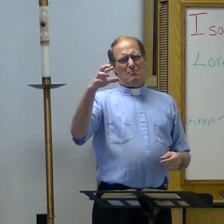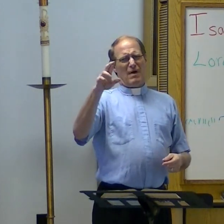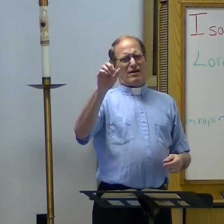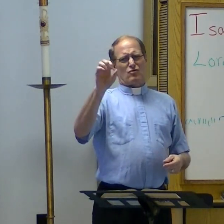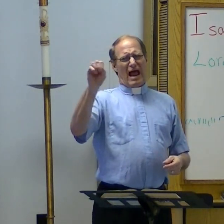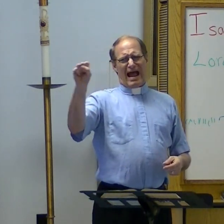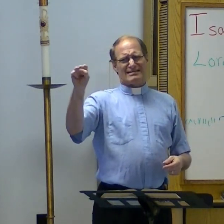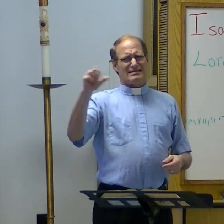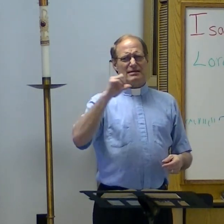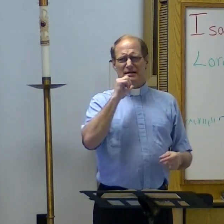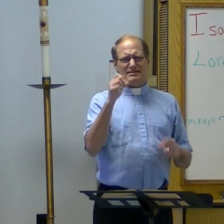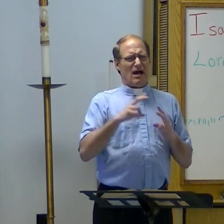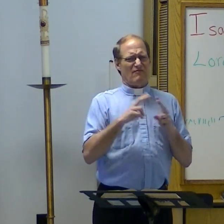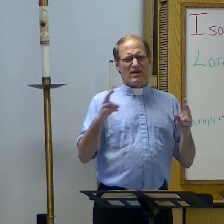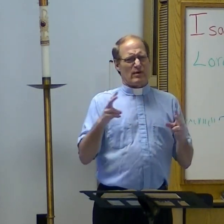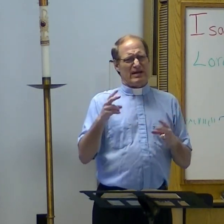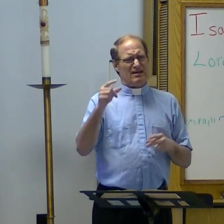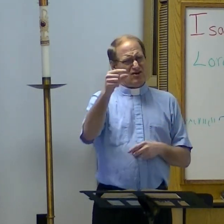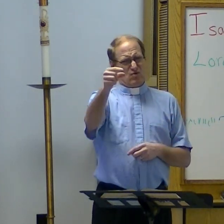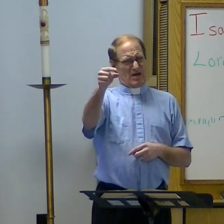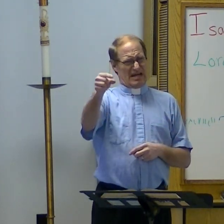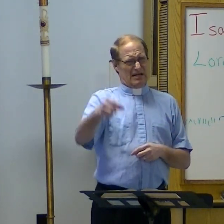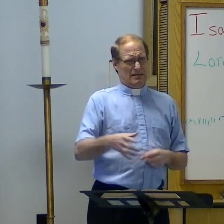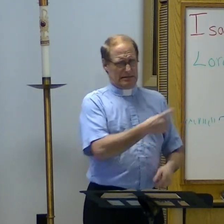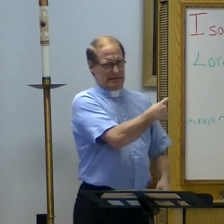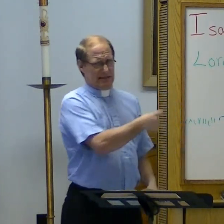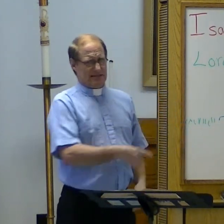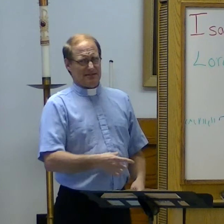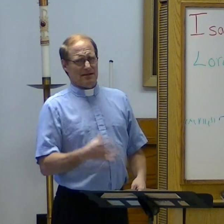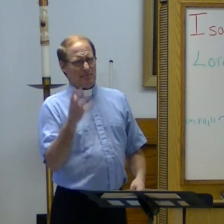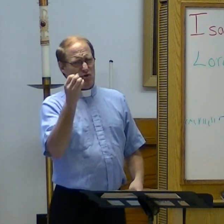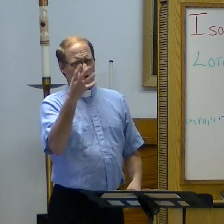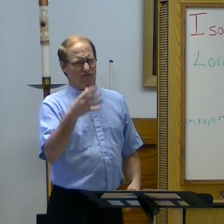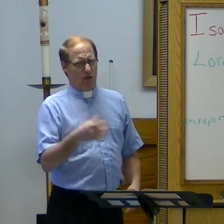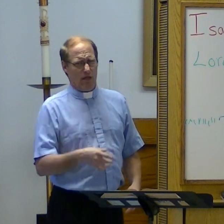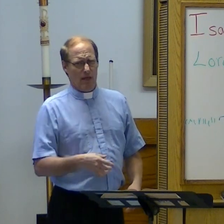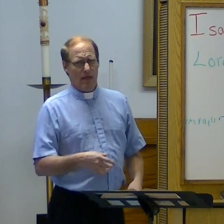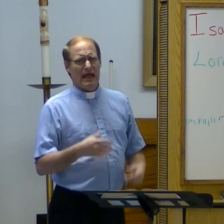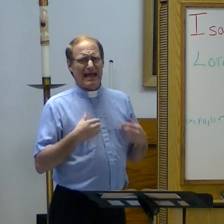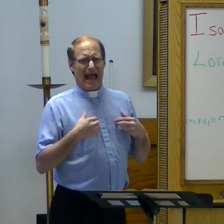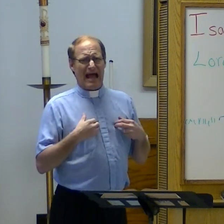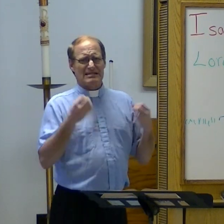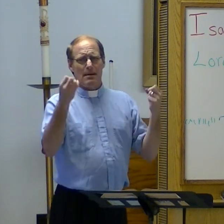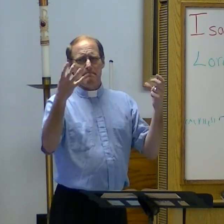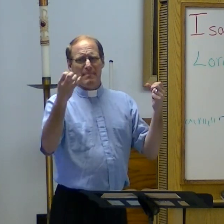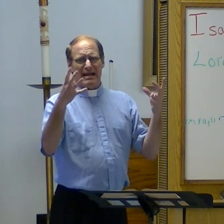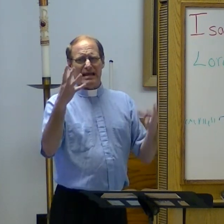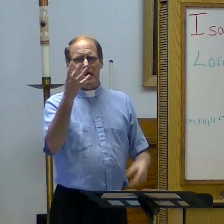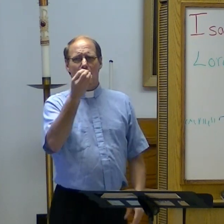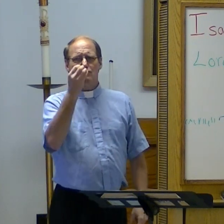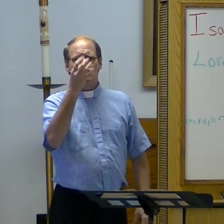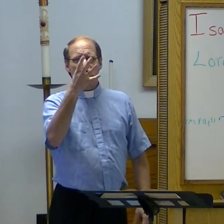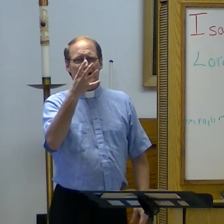My grass is not very green. It's not beautiful. It has many